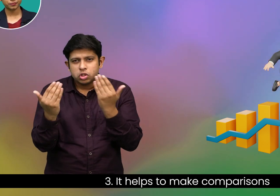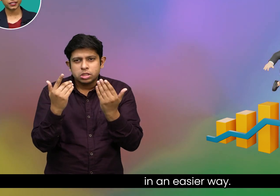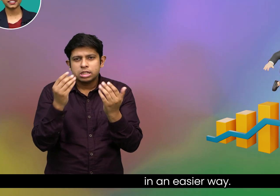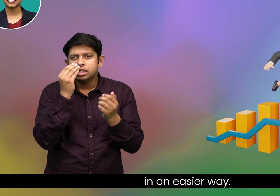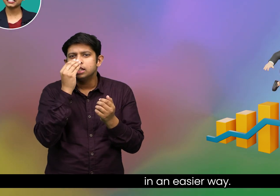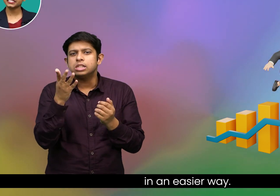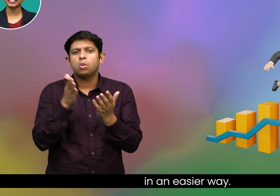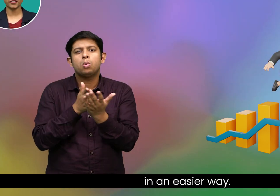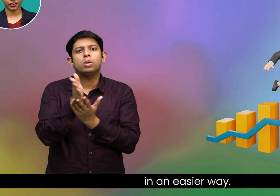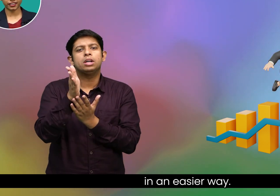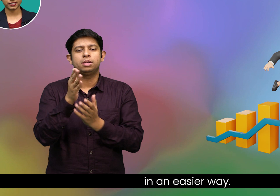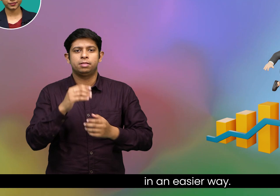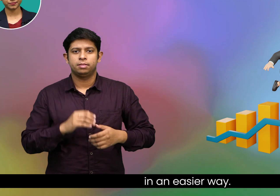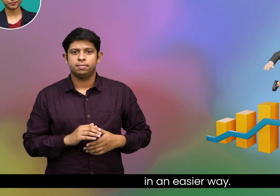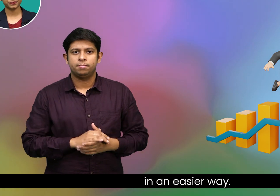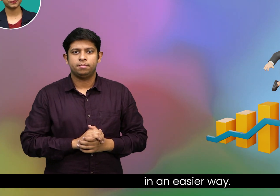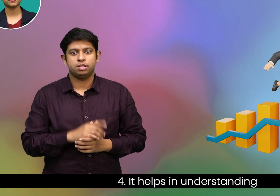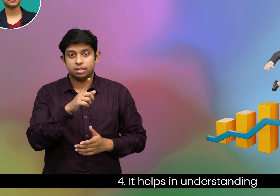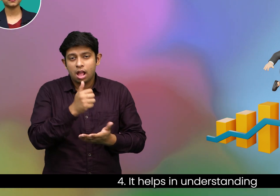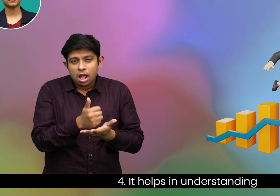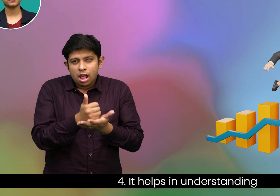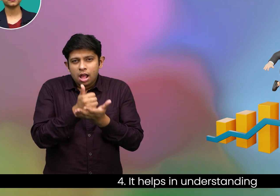comparisons in an easier way.